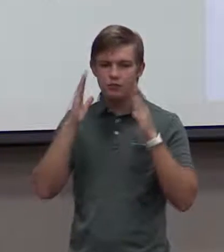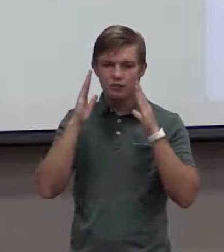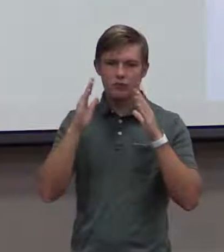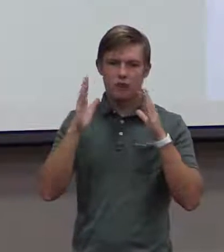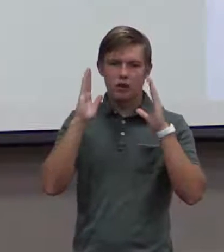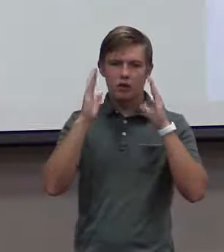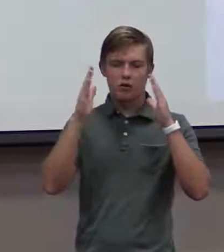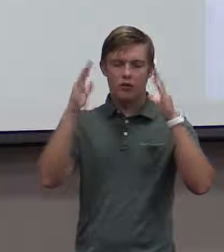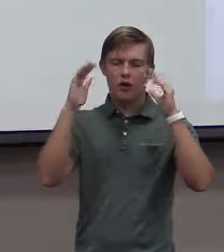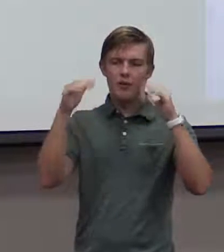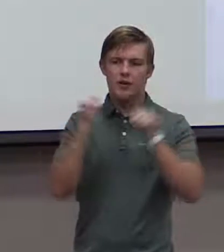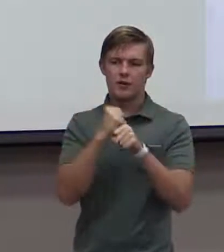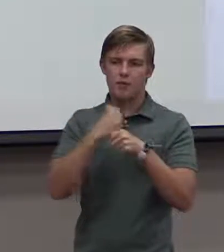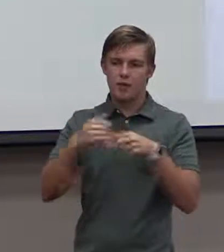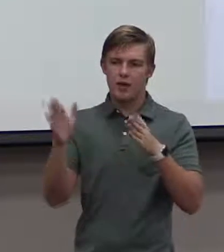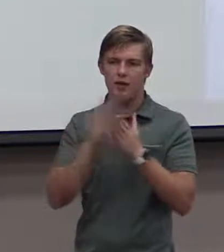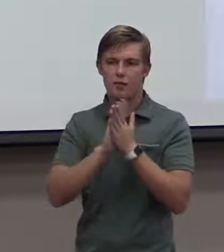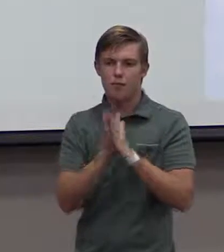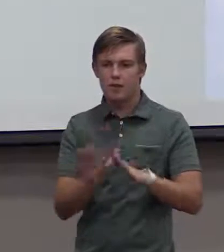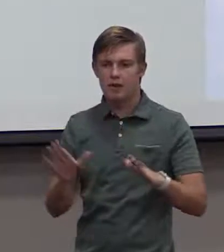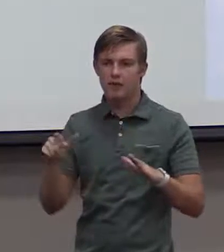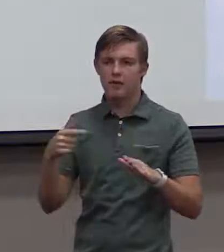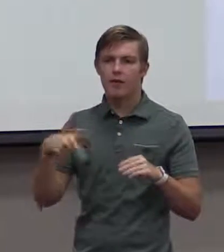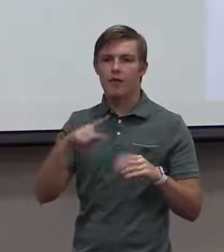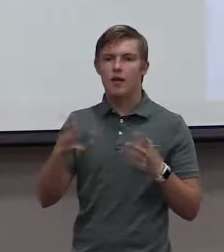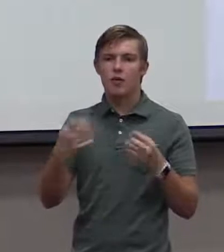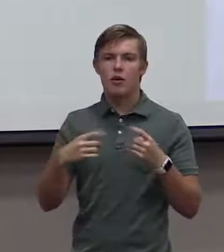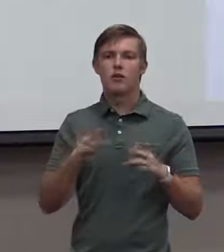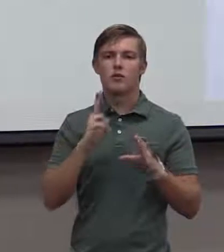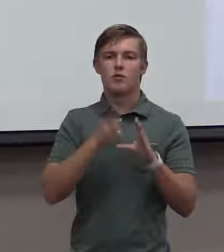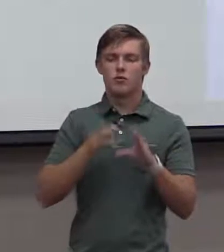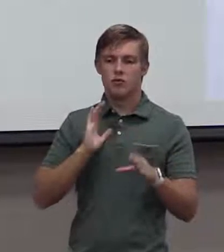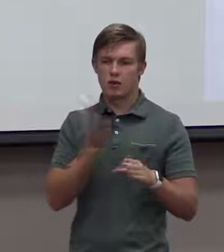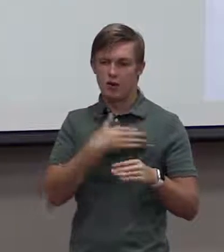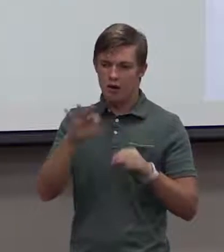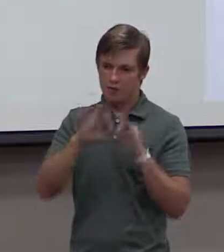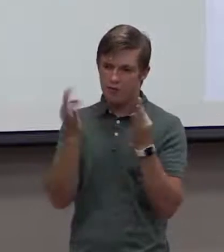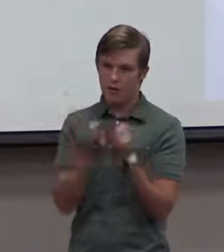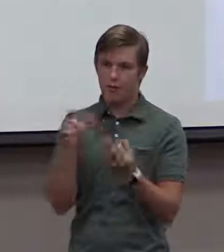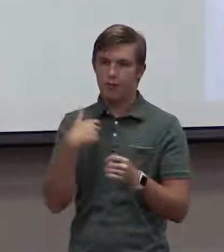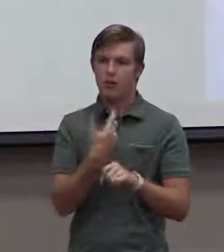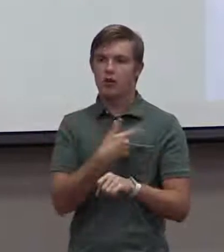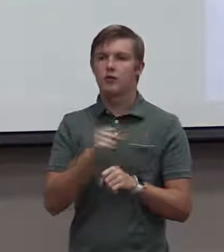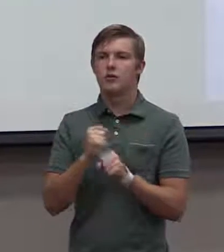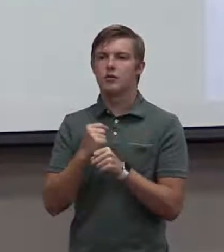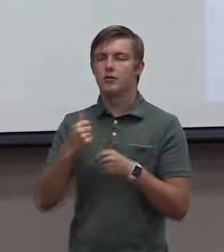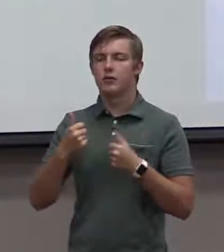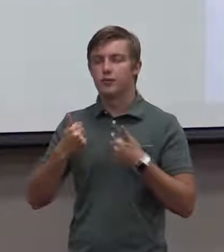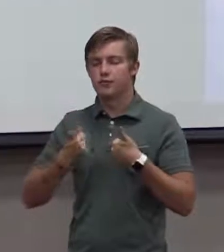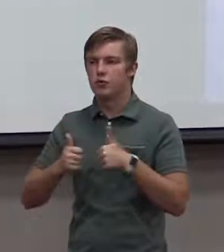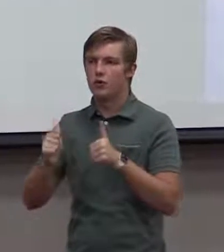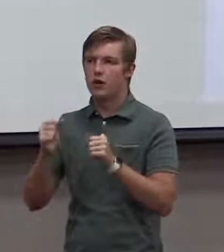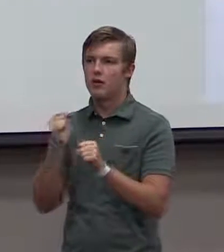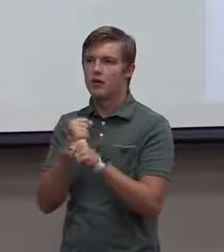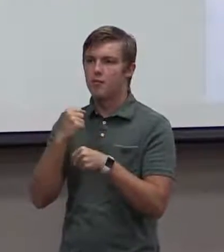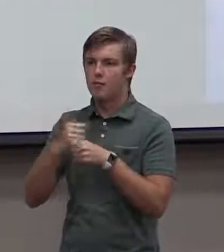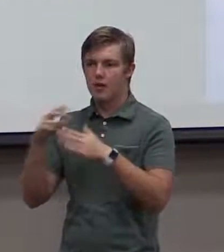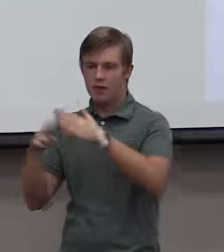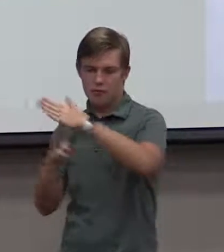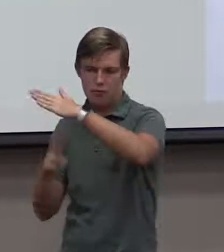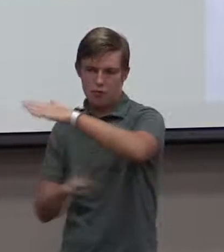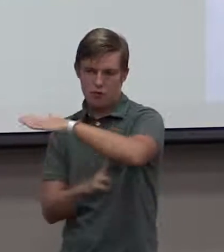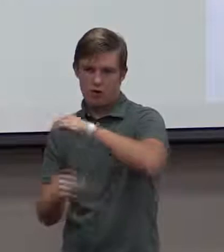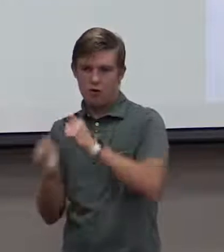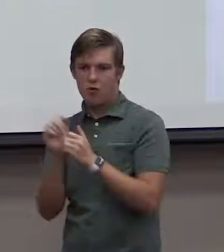Father. Christ is the Prince of Peace, and when we're willing to try to make peace, to build bridges with people,